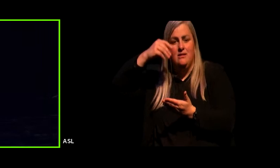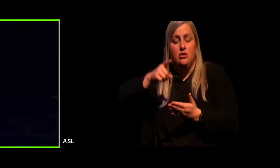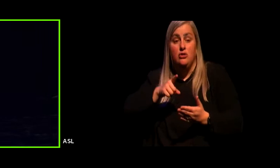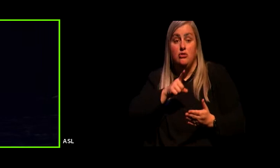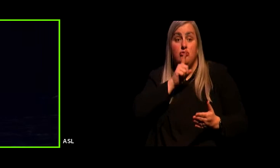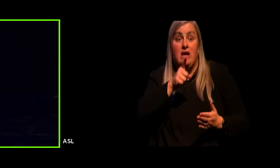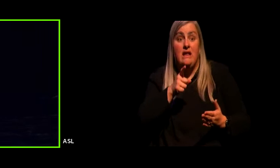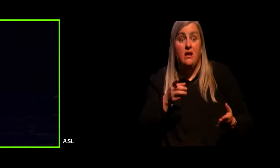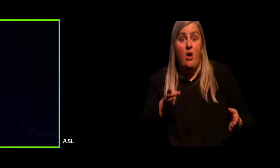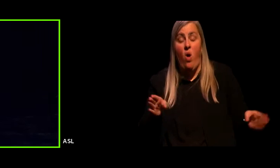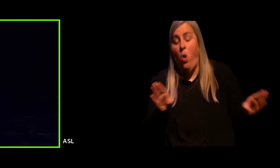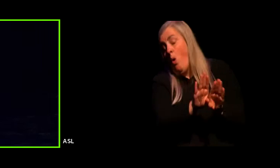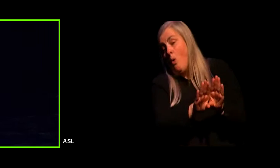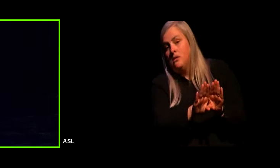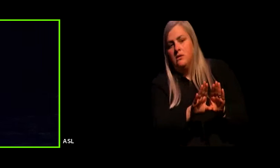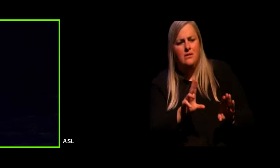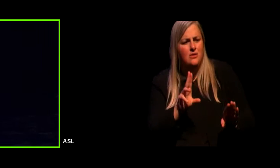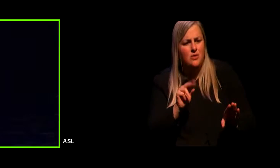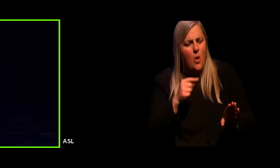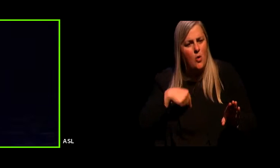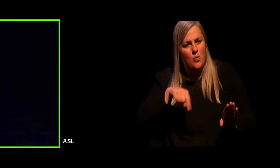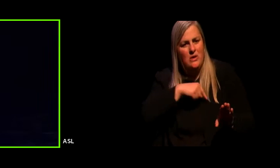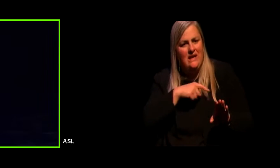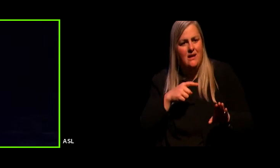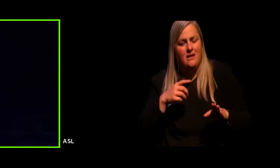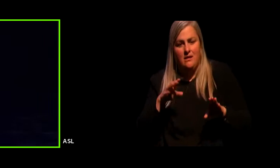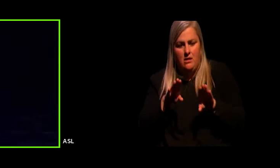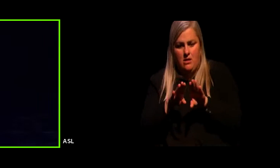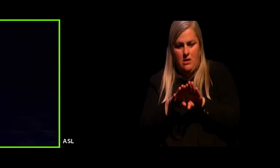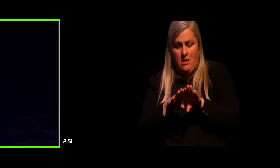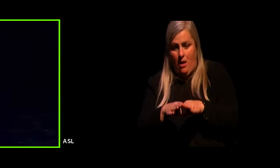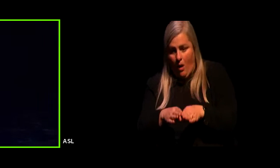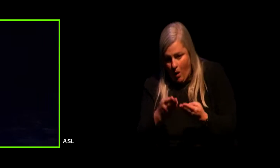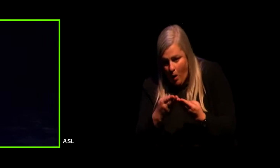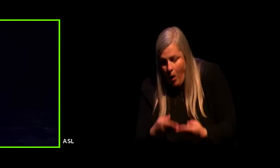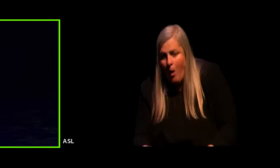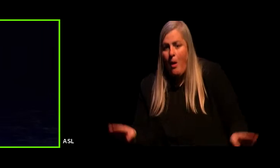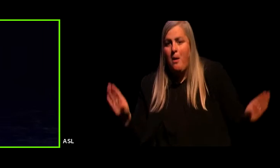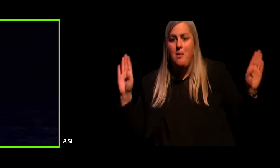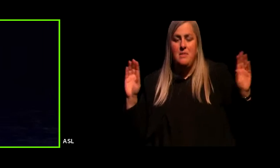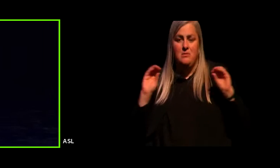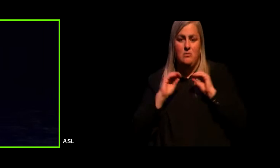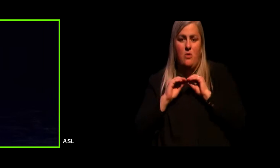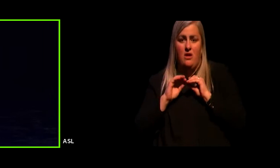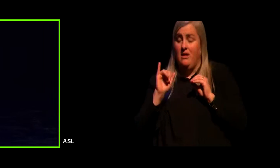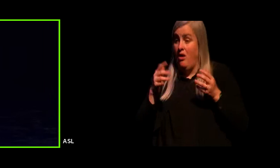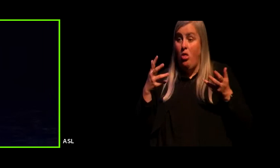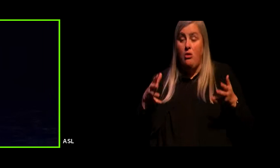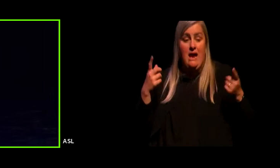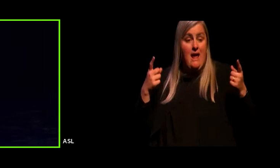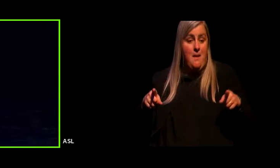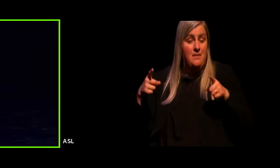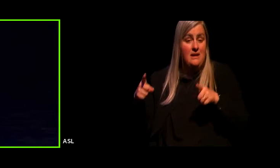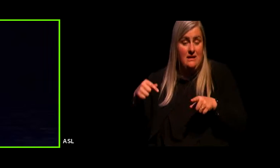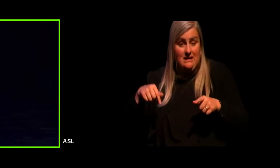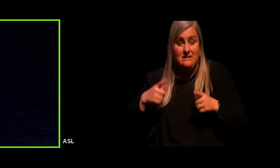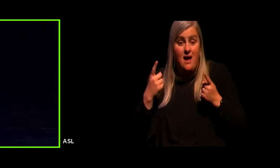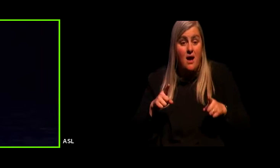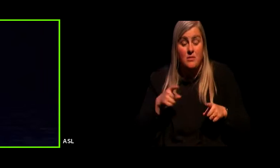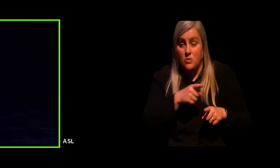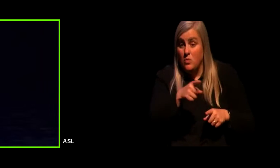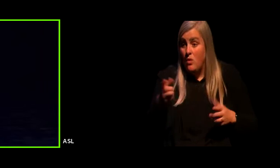We're opening up the museum, okay? And it's already happening, okay? This is happening. Y'all